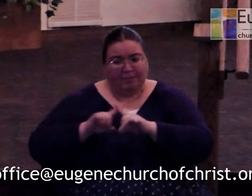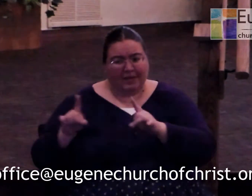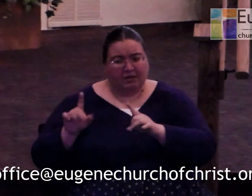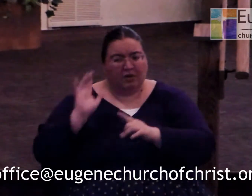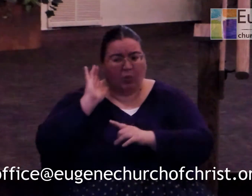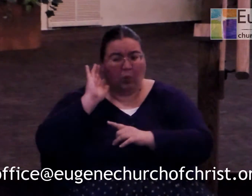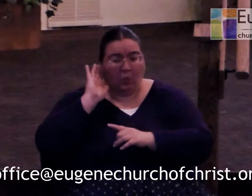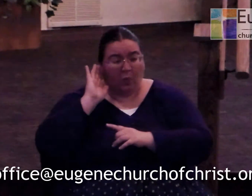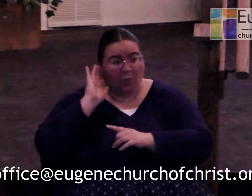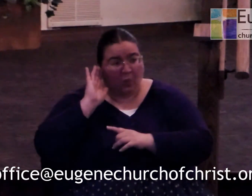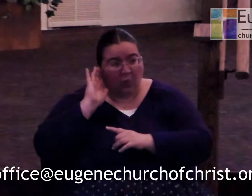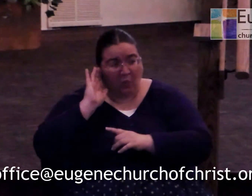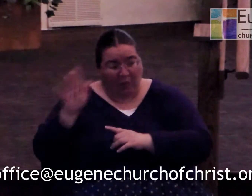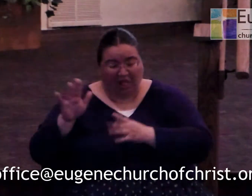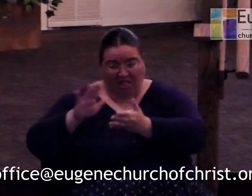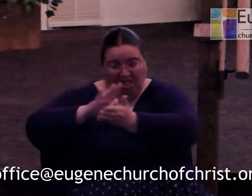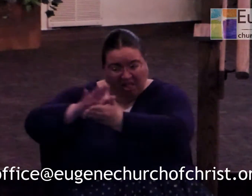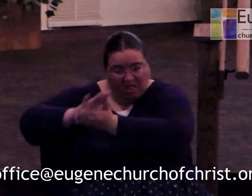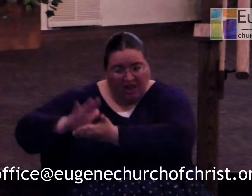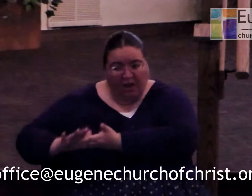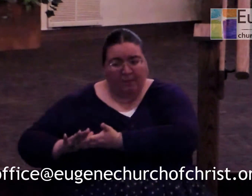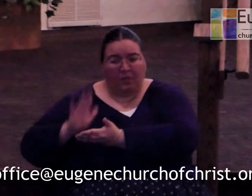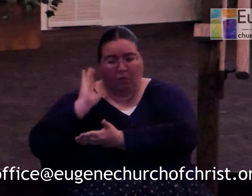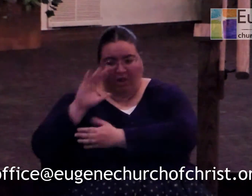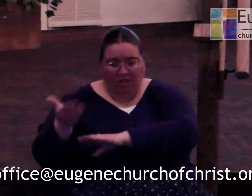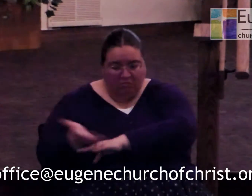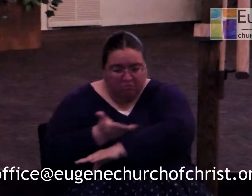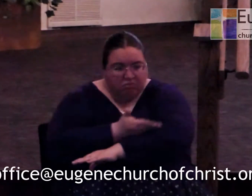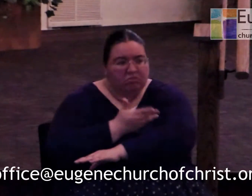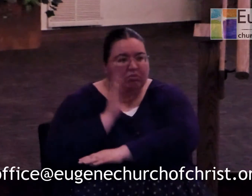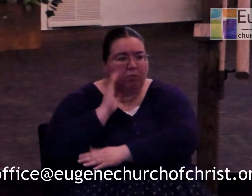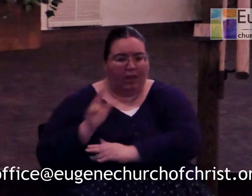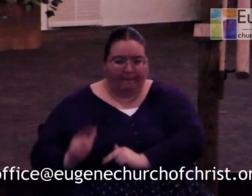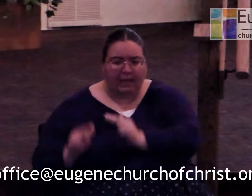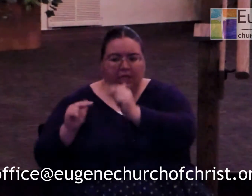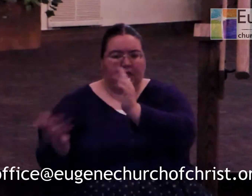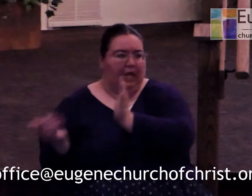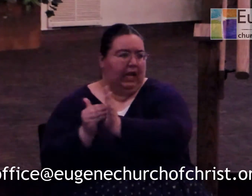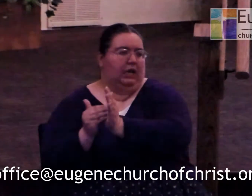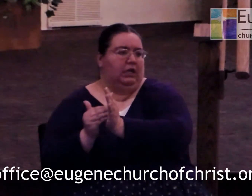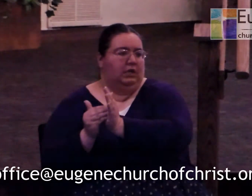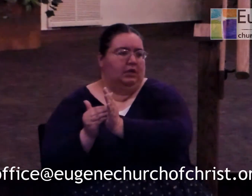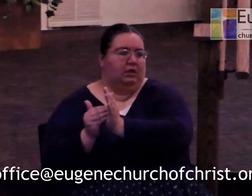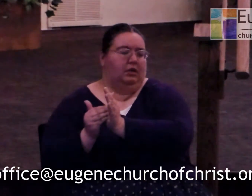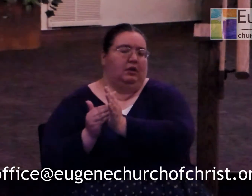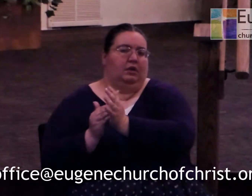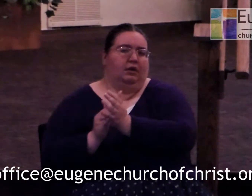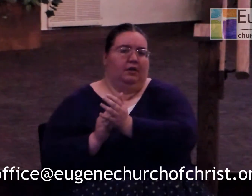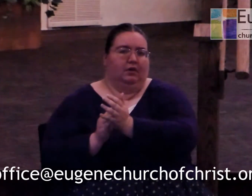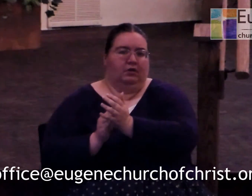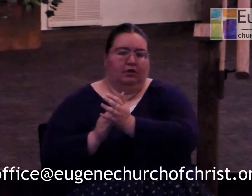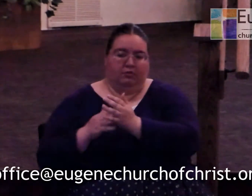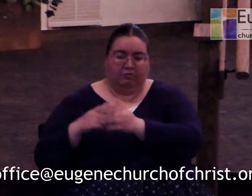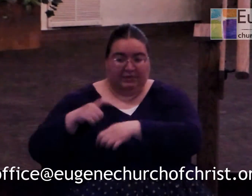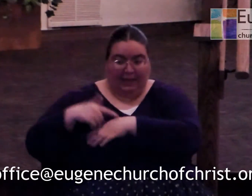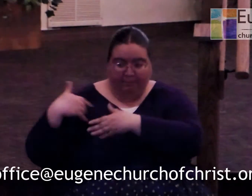They will clear the roads. They will rebuild the roads that have to be rebuilt. They will rebuild the homes that need to be rebuilt. And over time, that will begin to come